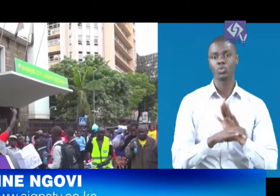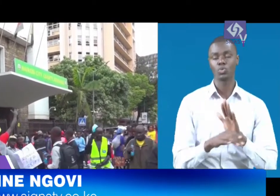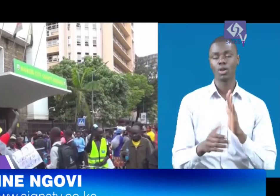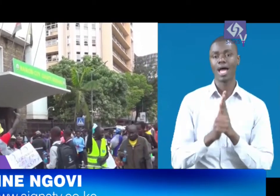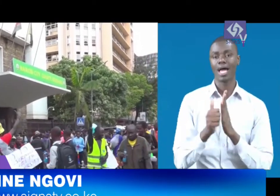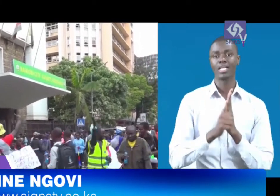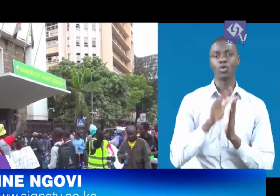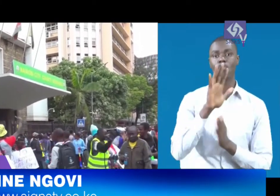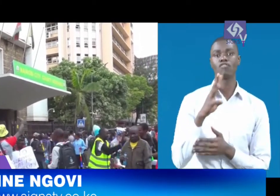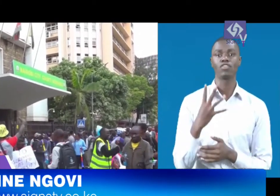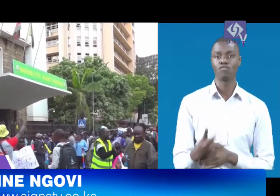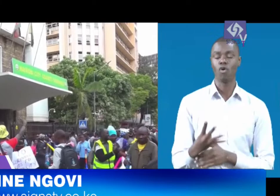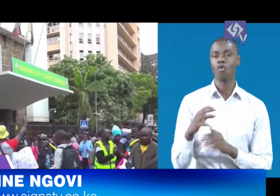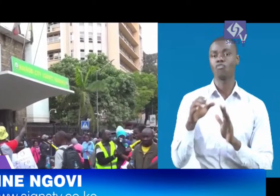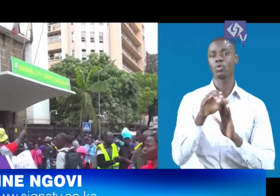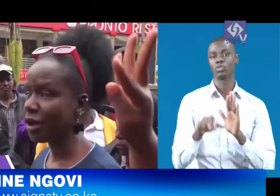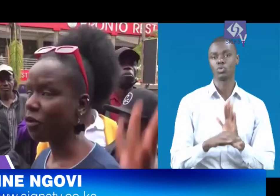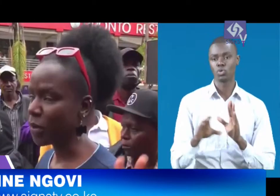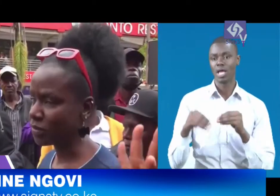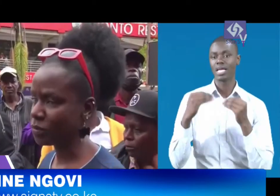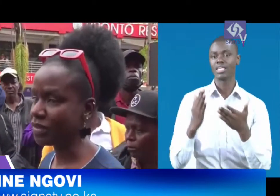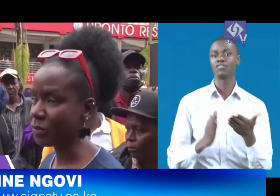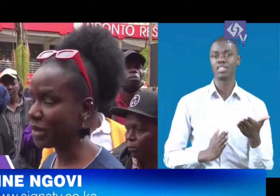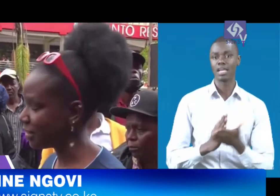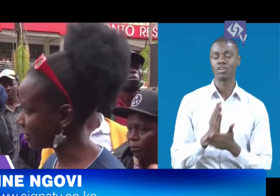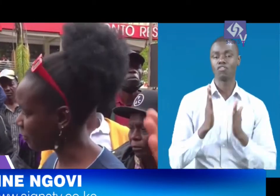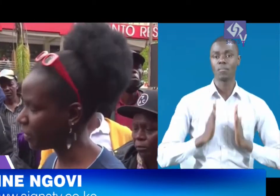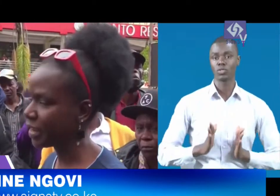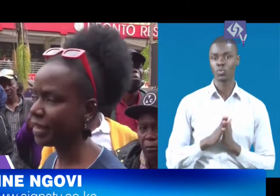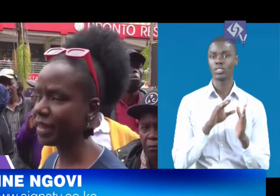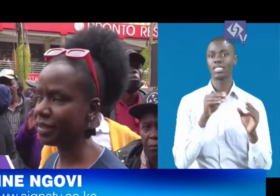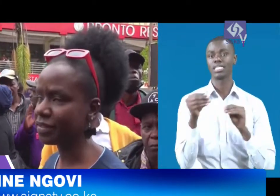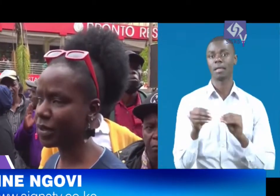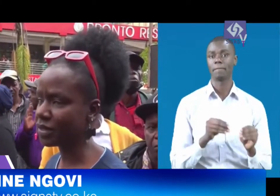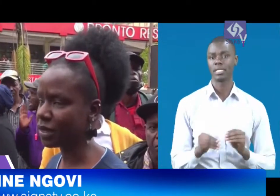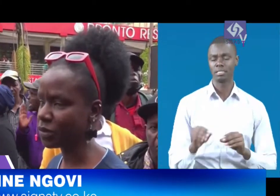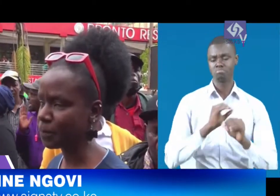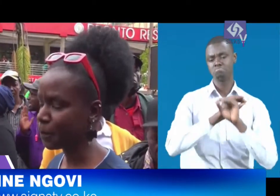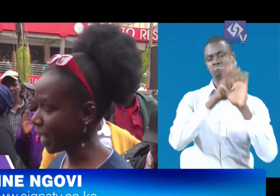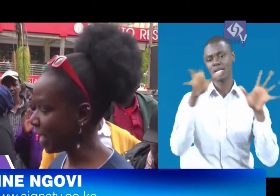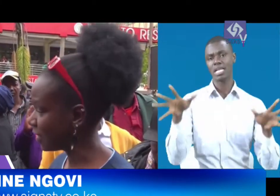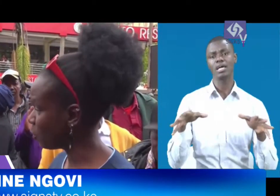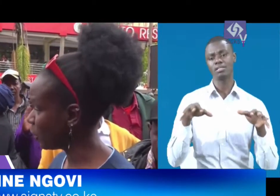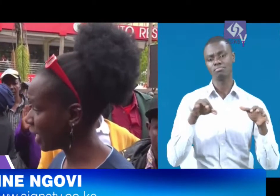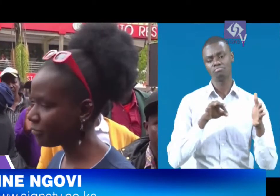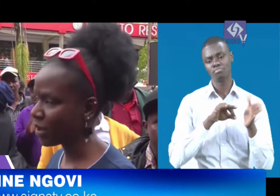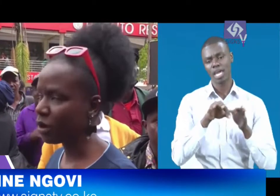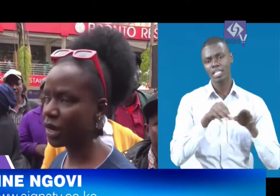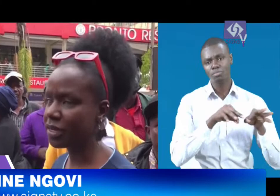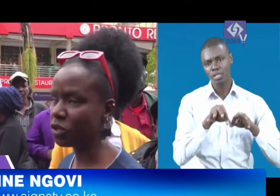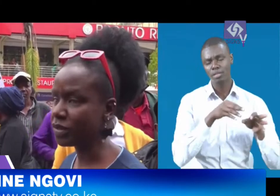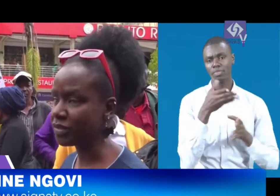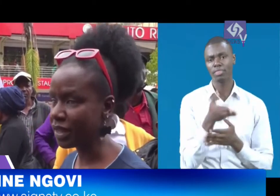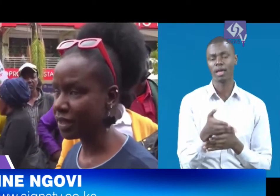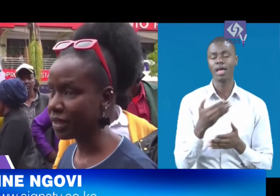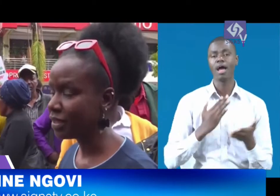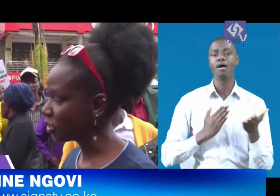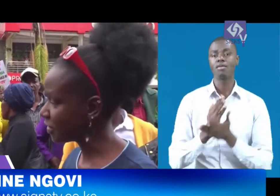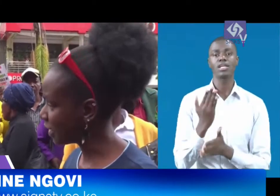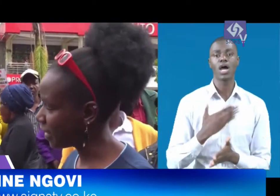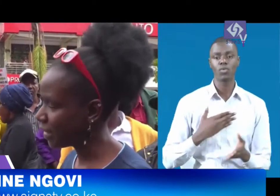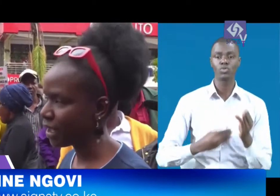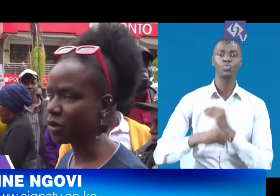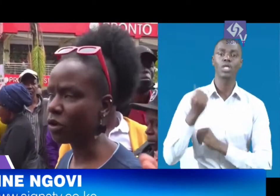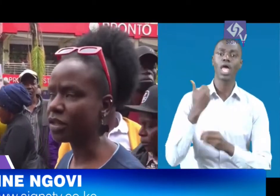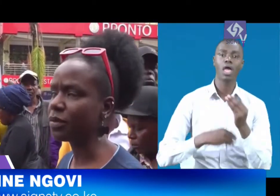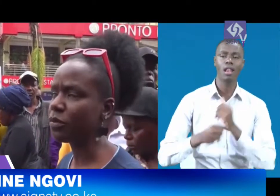of our Constitution gives the rights of persons with disabilities very clearly spelled out. And we have our right to be selling